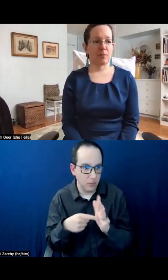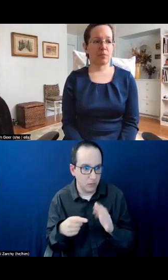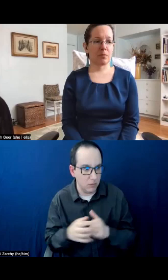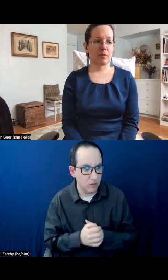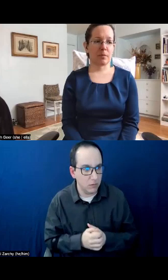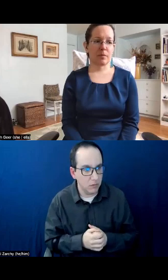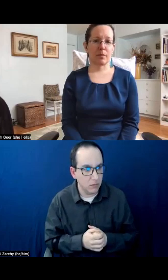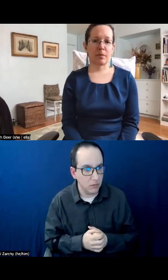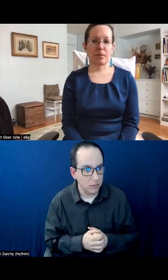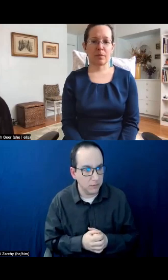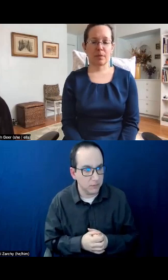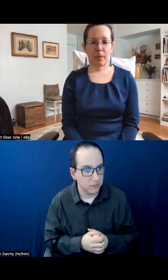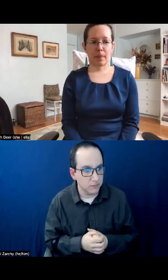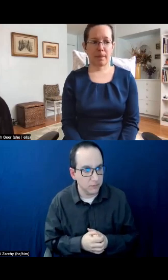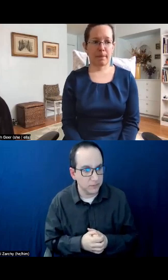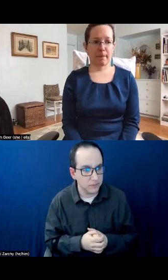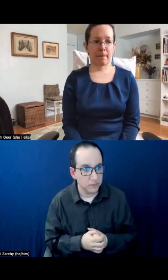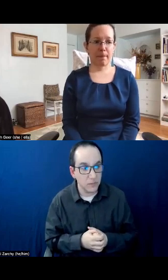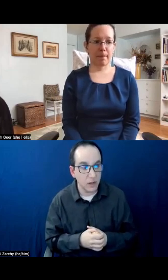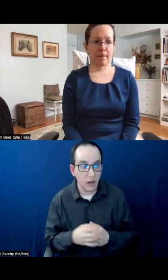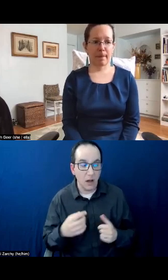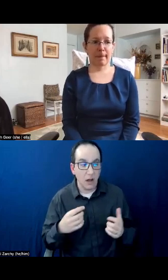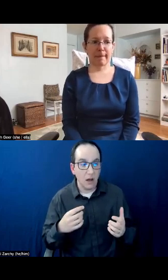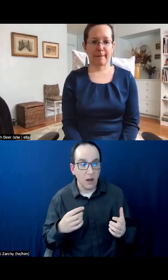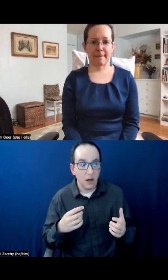So a goal for morphology.